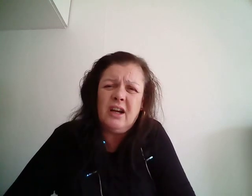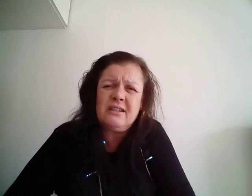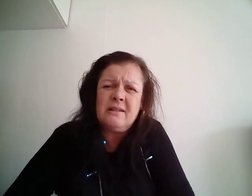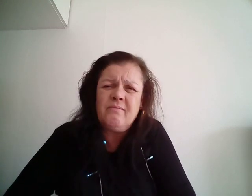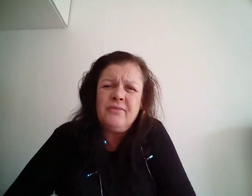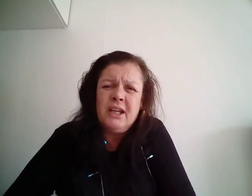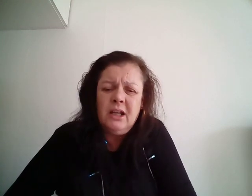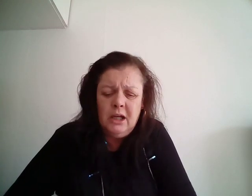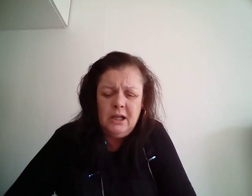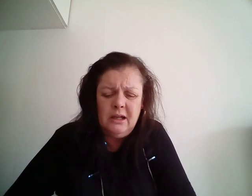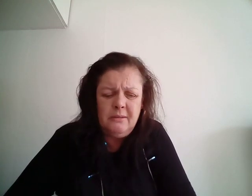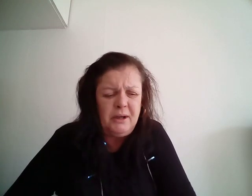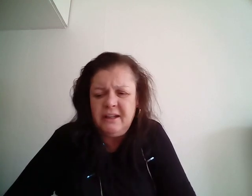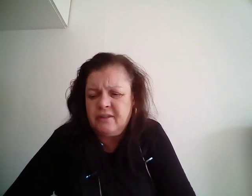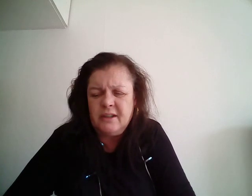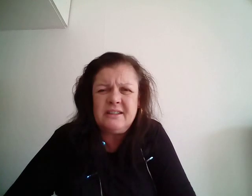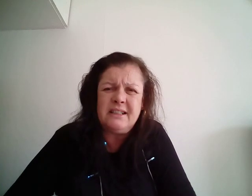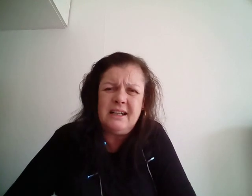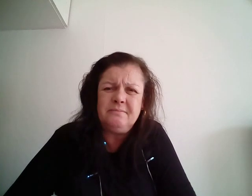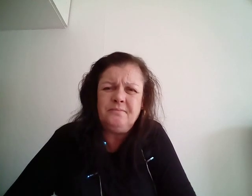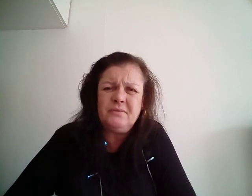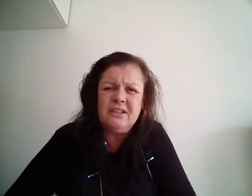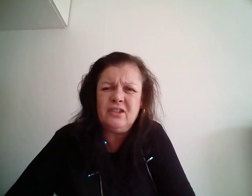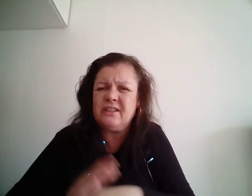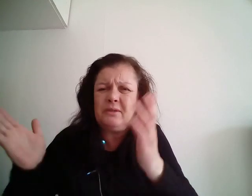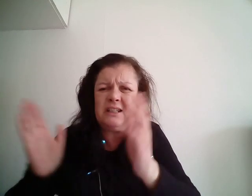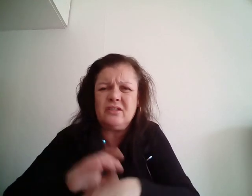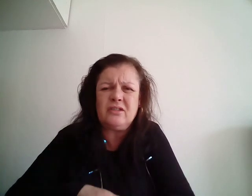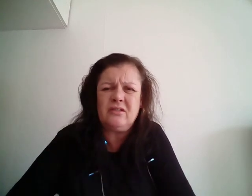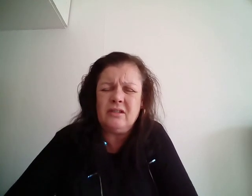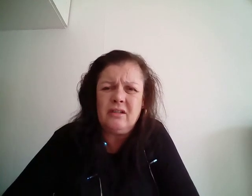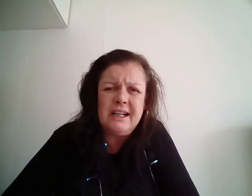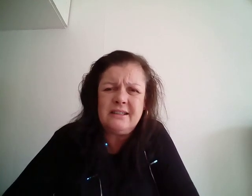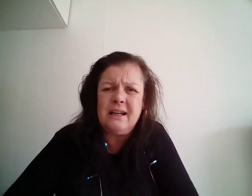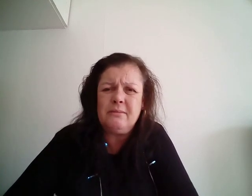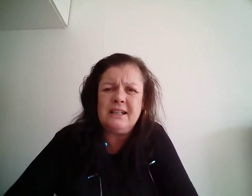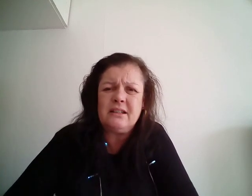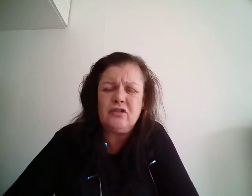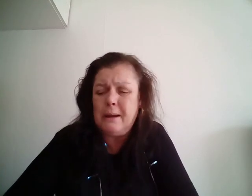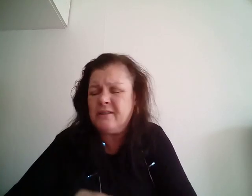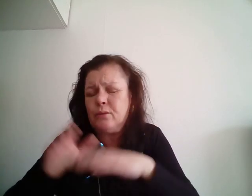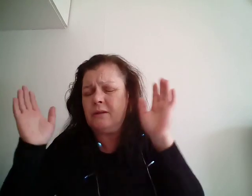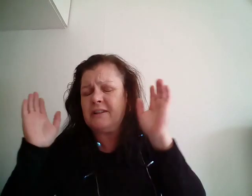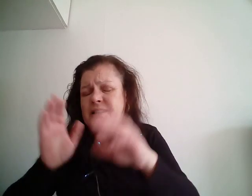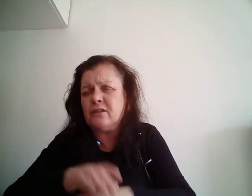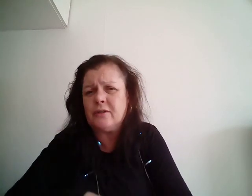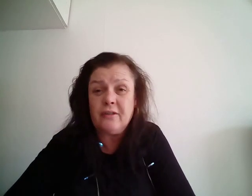not, but I never wrote it down. There's just some things I just do not write down, my delicious babies, for one reason or another.